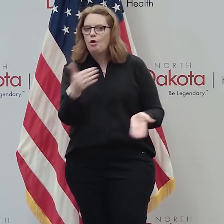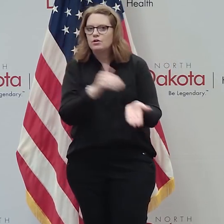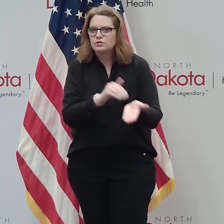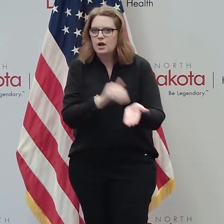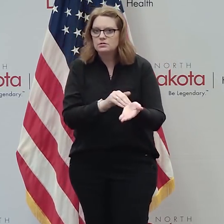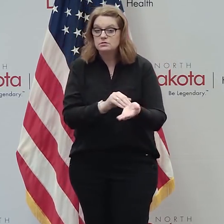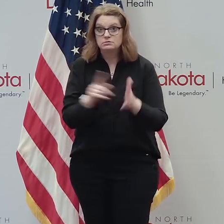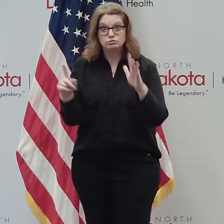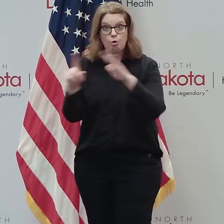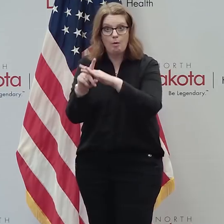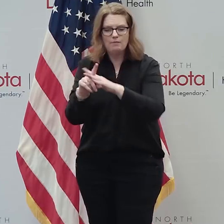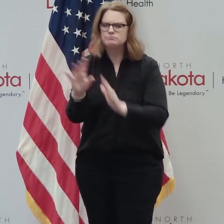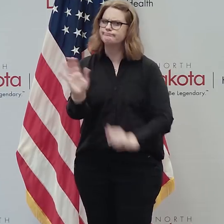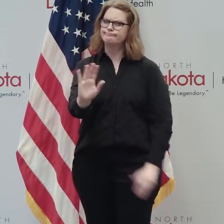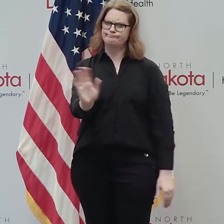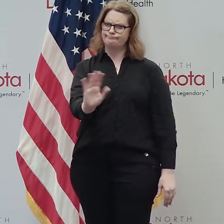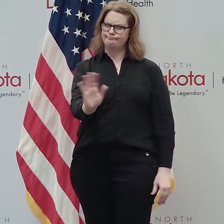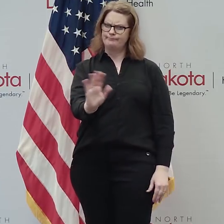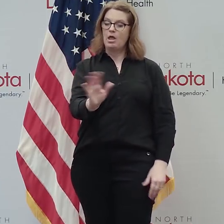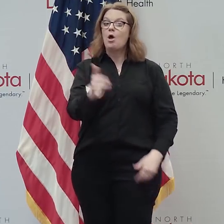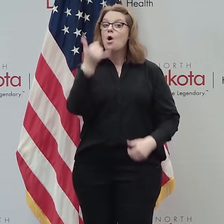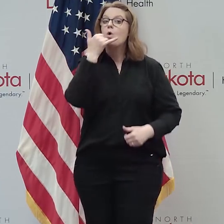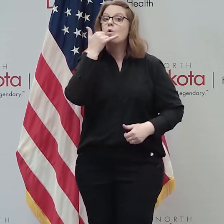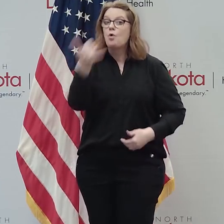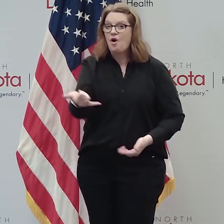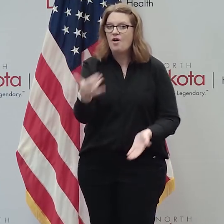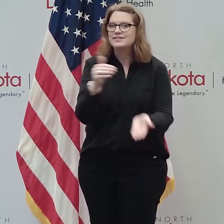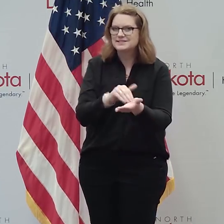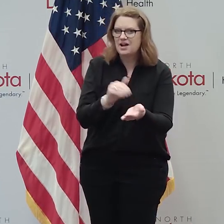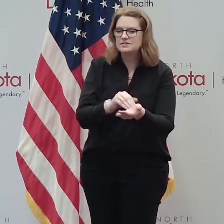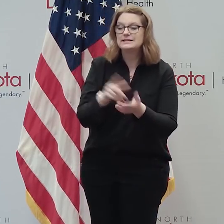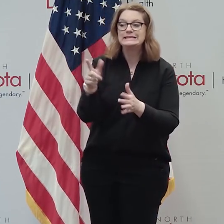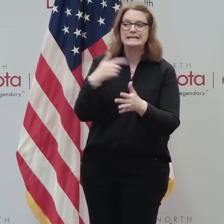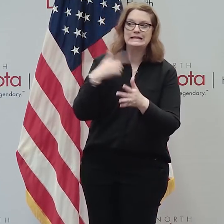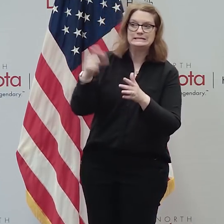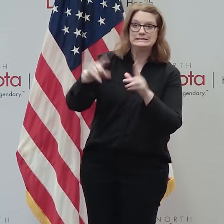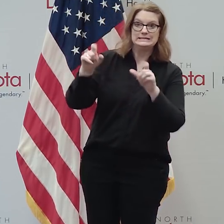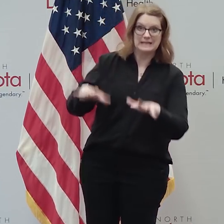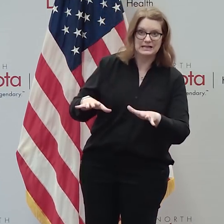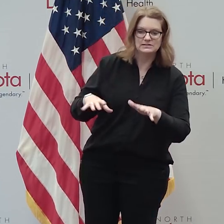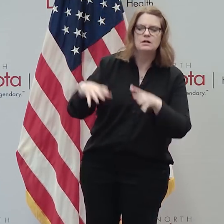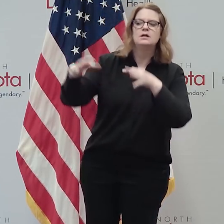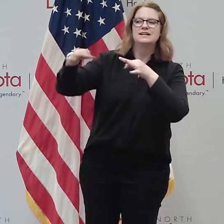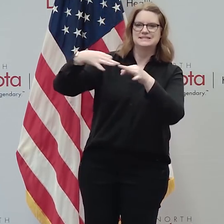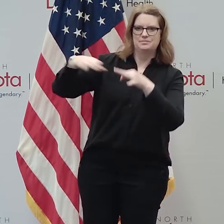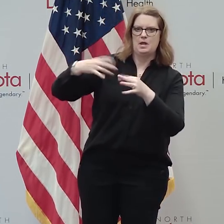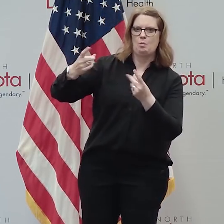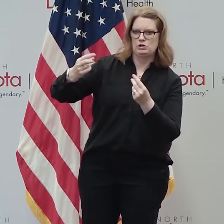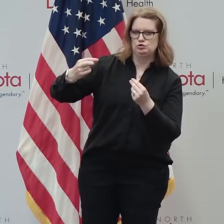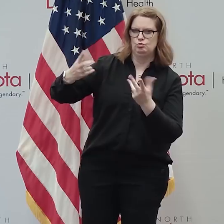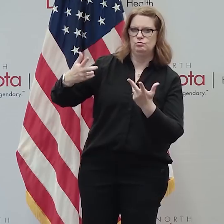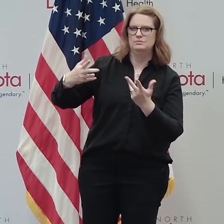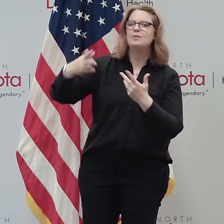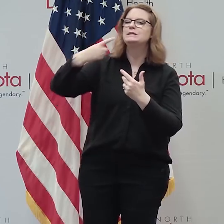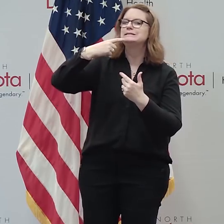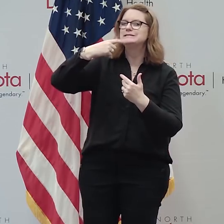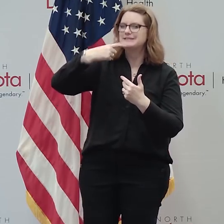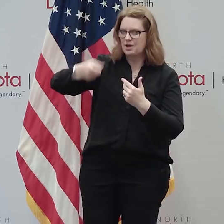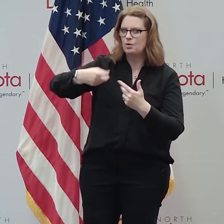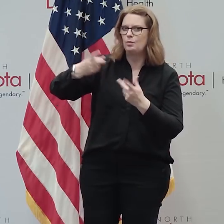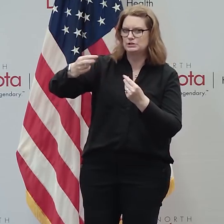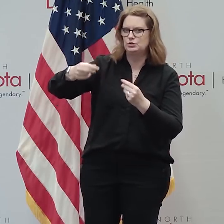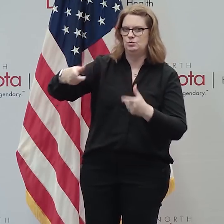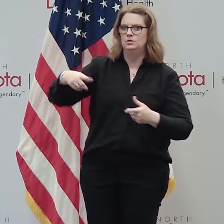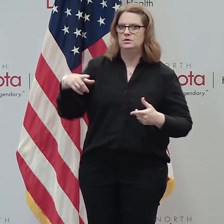before walking in to make sure that you understand the arrangements and whether they're going to do that in a nearby